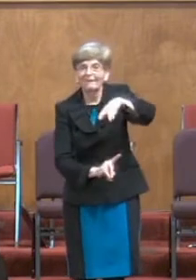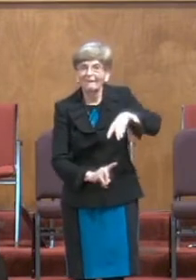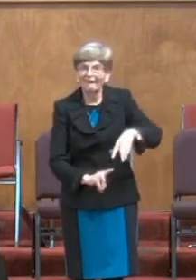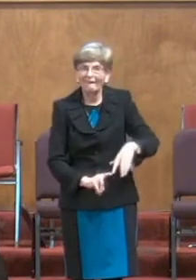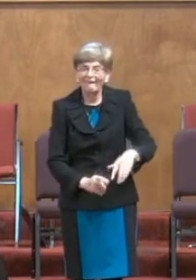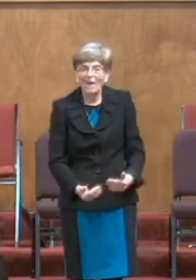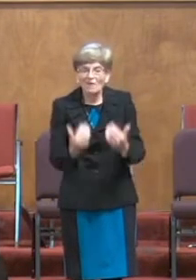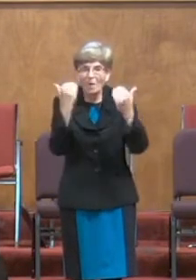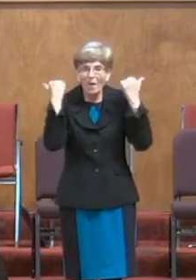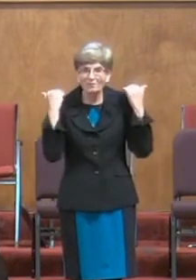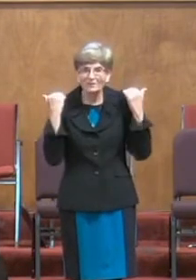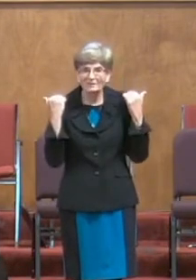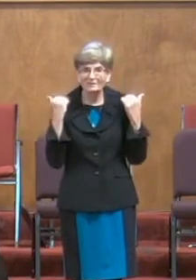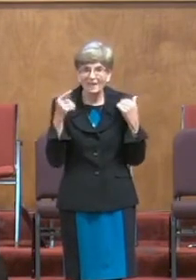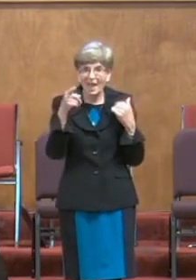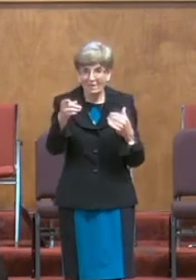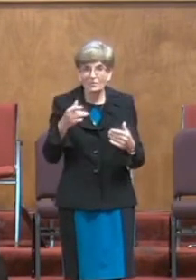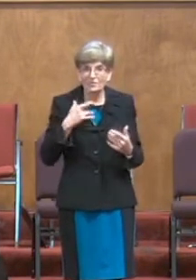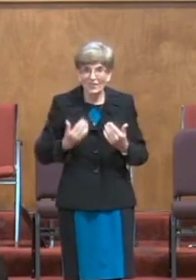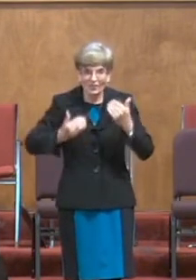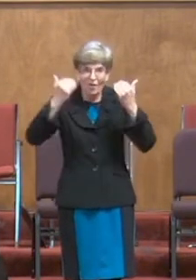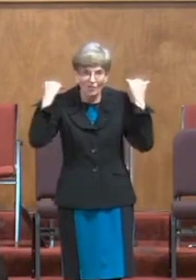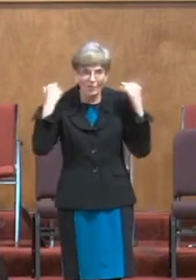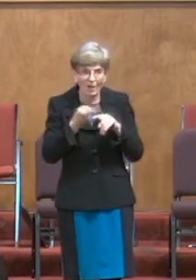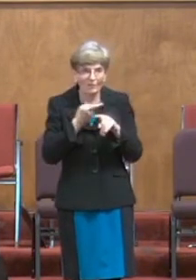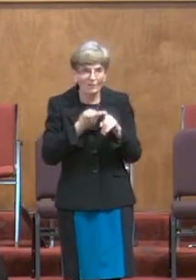Friends, how many of you have ever felt overwhelmed by your lives?